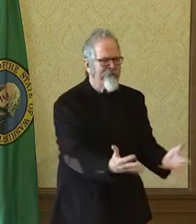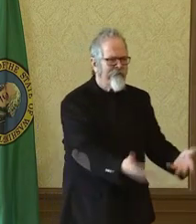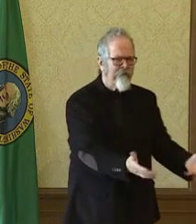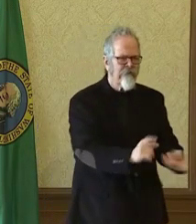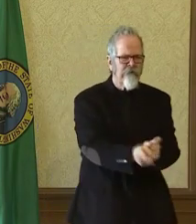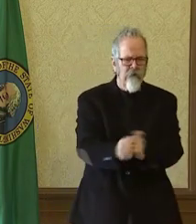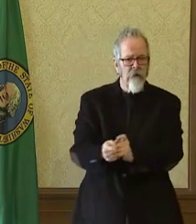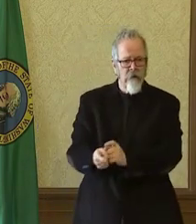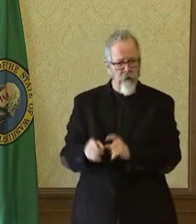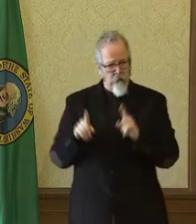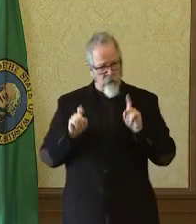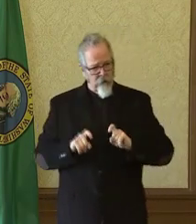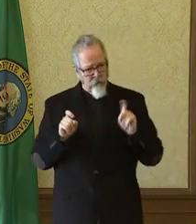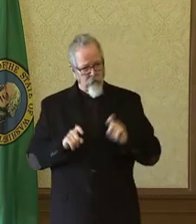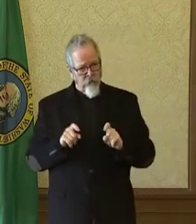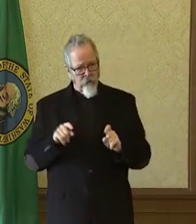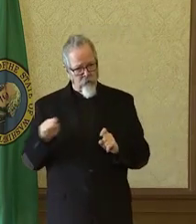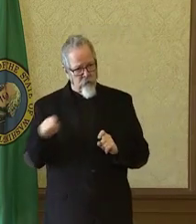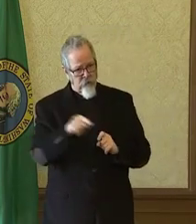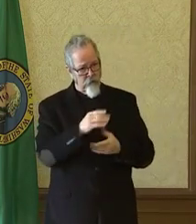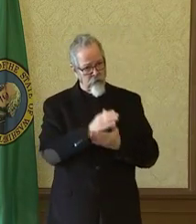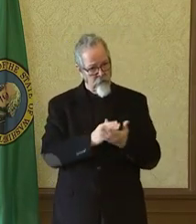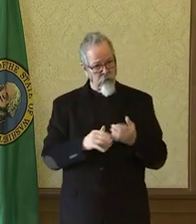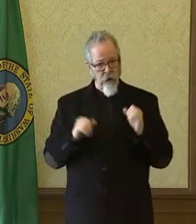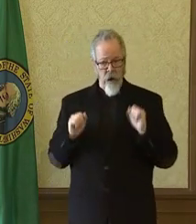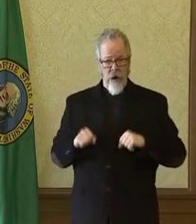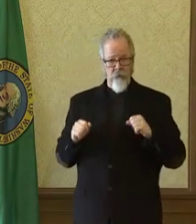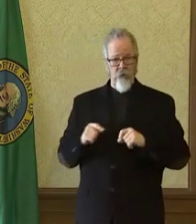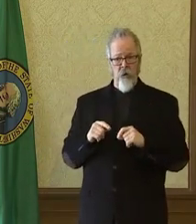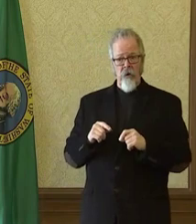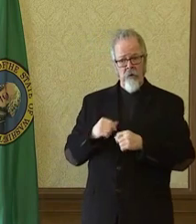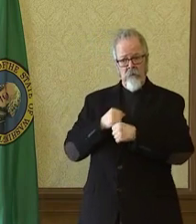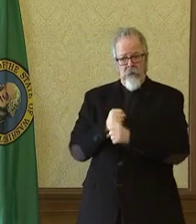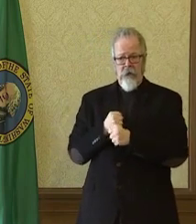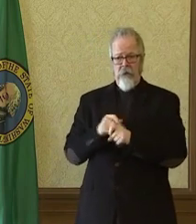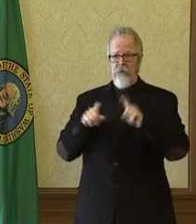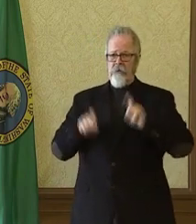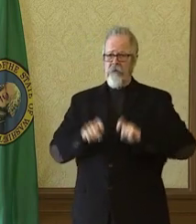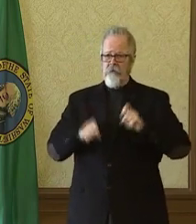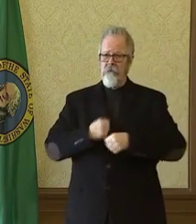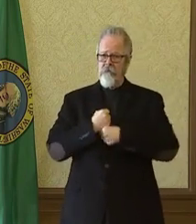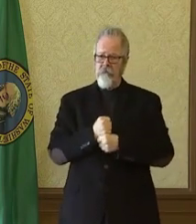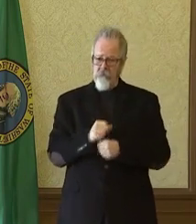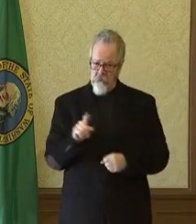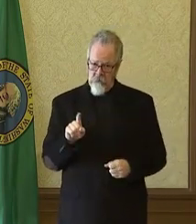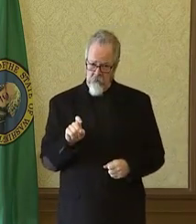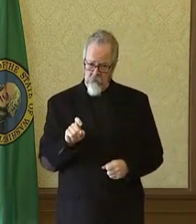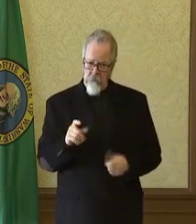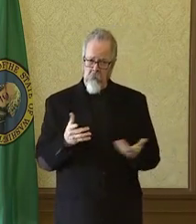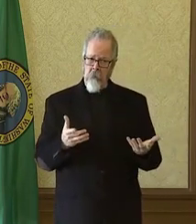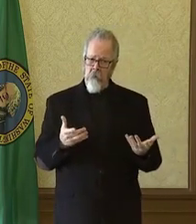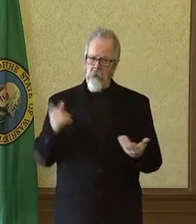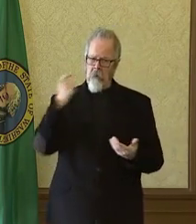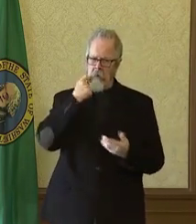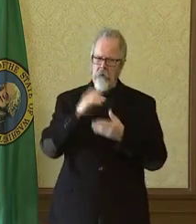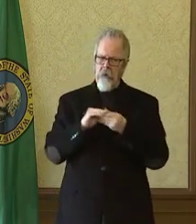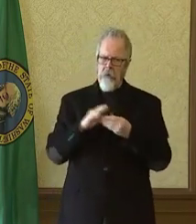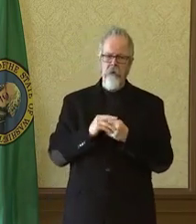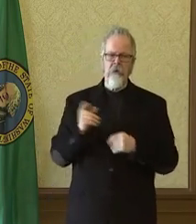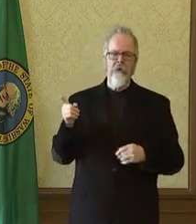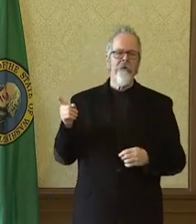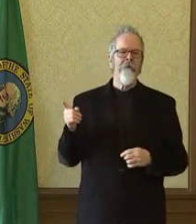materials? I don't believe so as of this moment, but I'm going to be having a conversation with leaders in the life